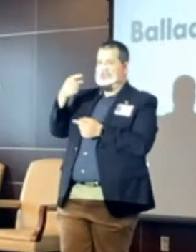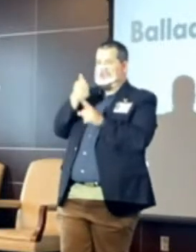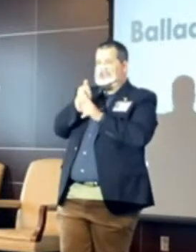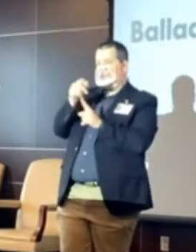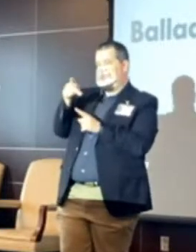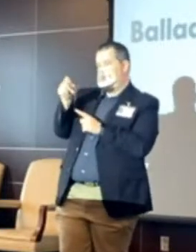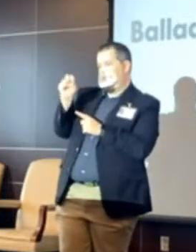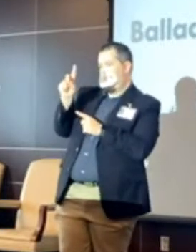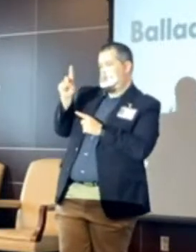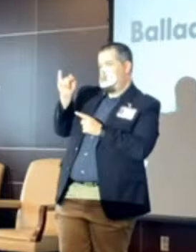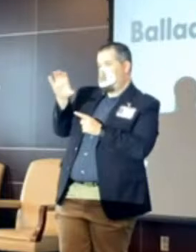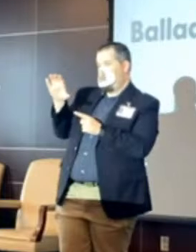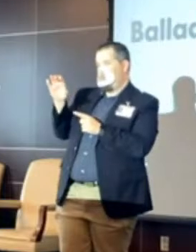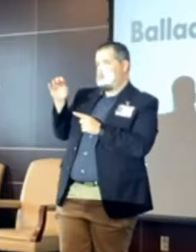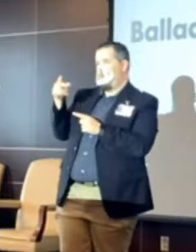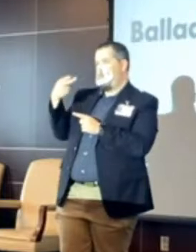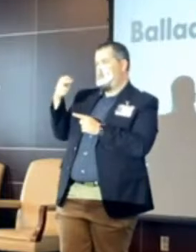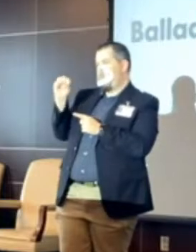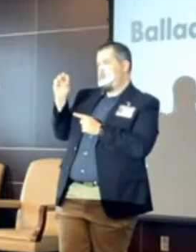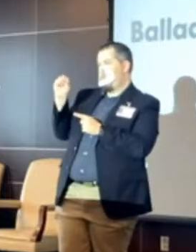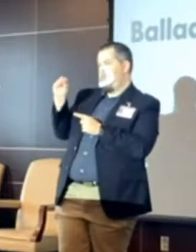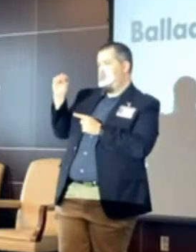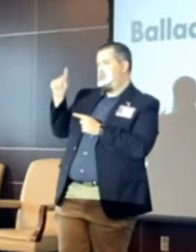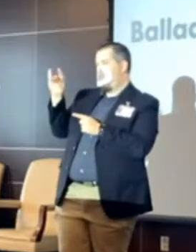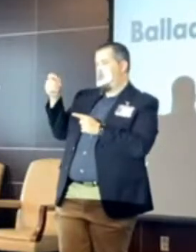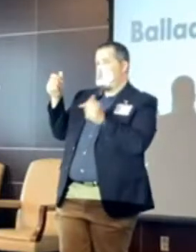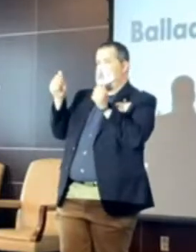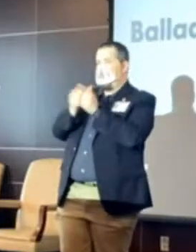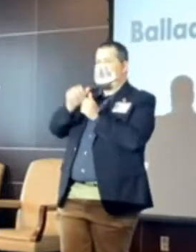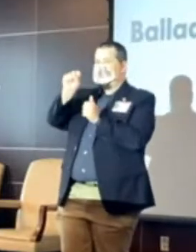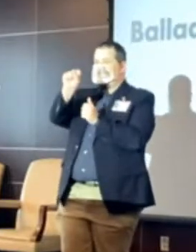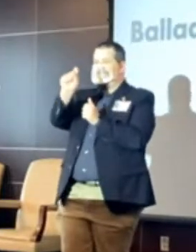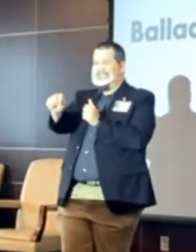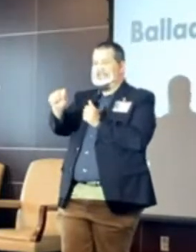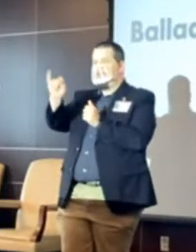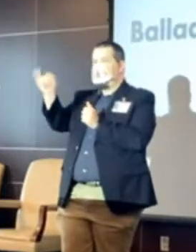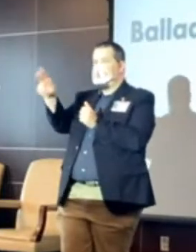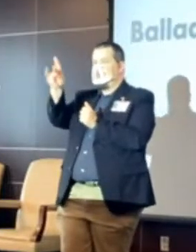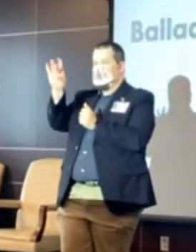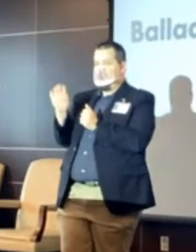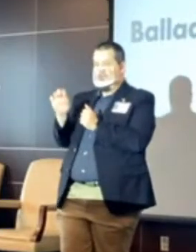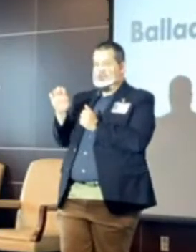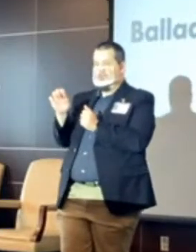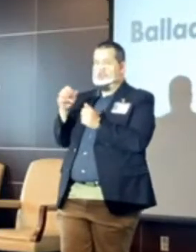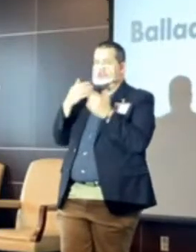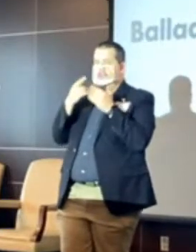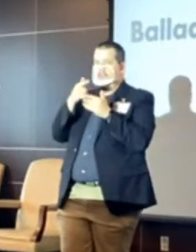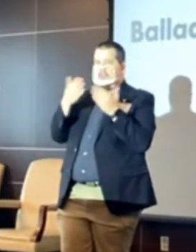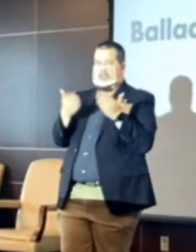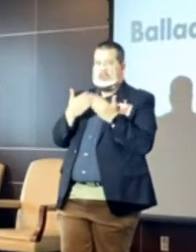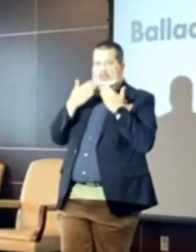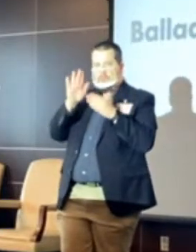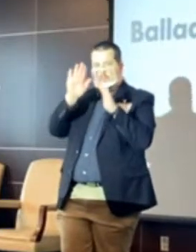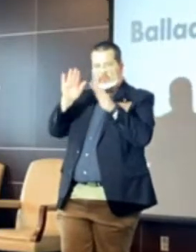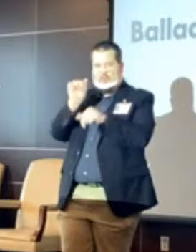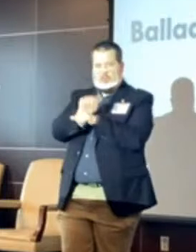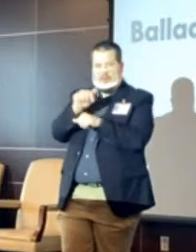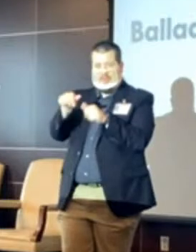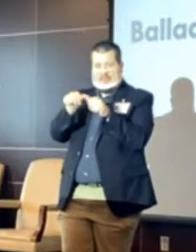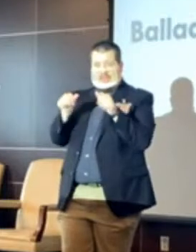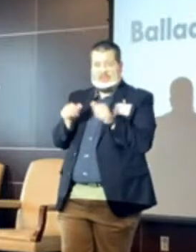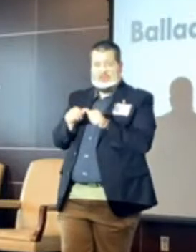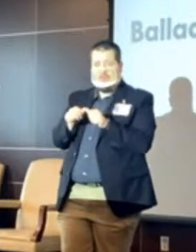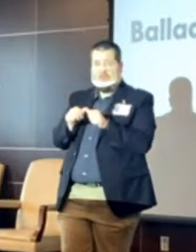pediatric hematologist and oncologist with St. Jude, and we're so thankful for her to be here. We're thankful for the great work she does in our